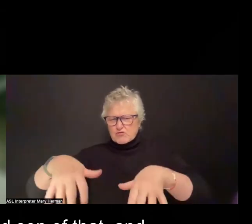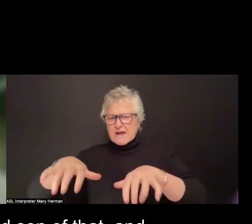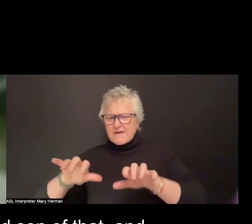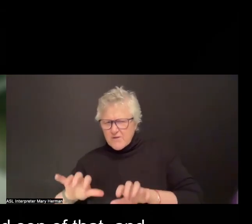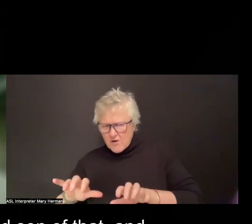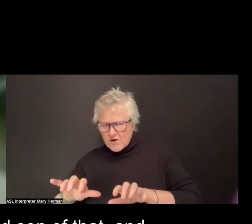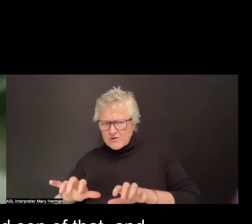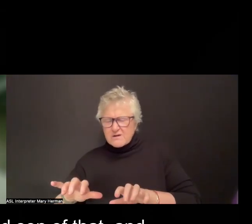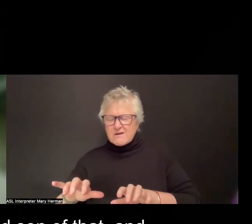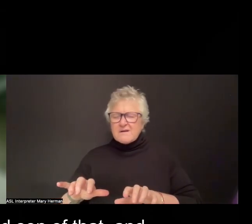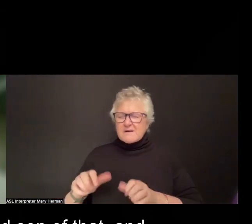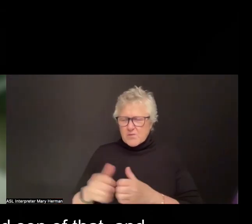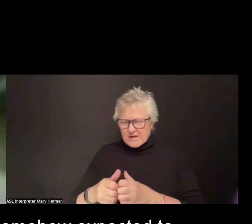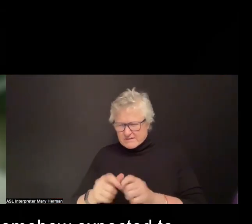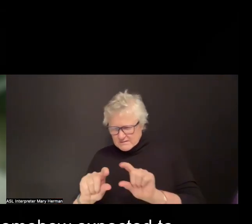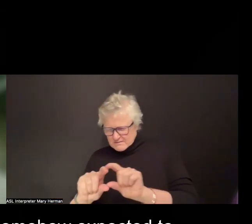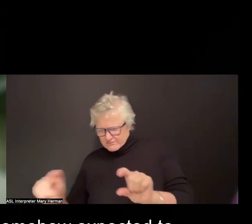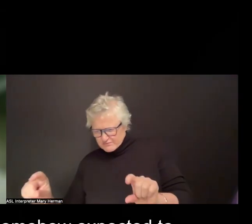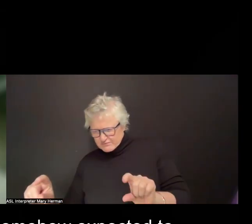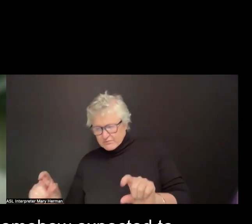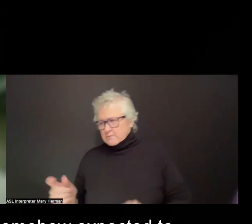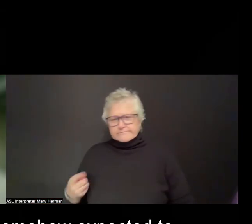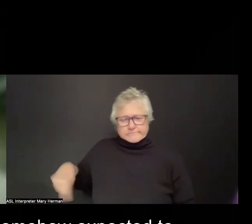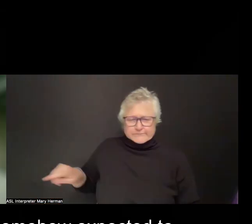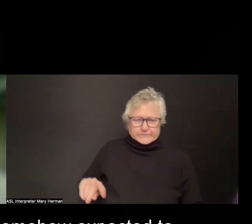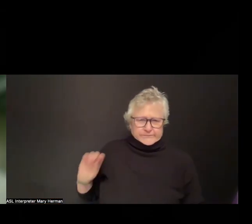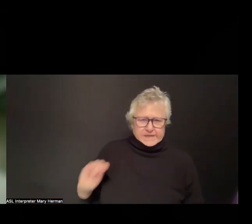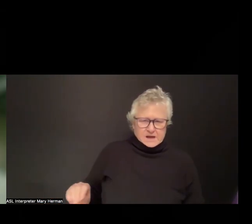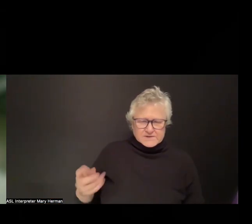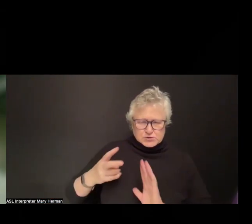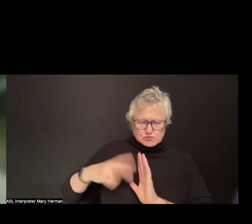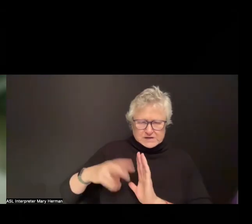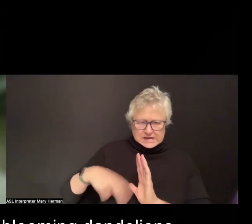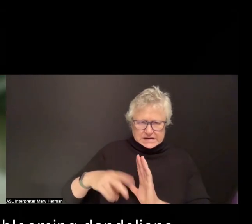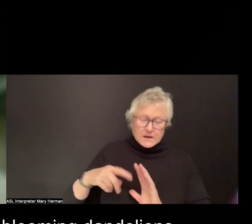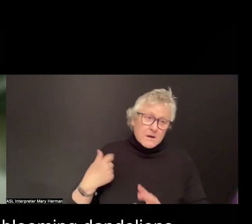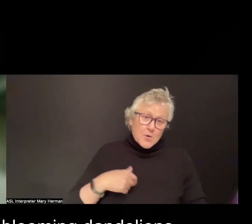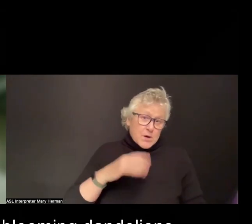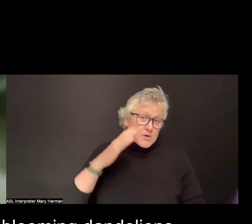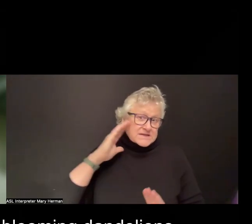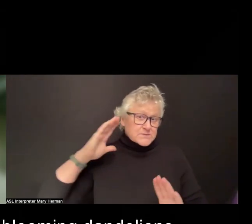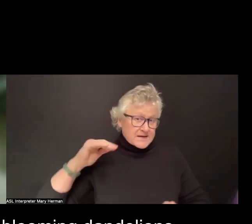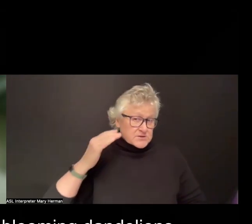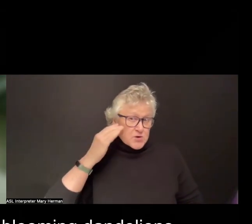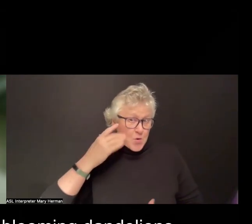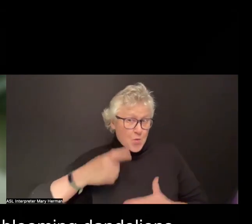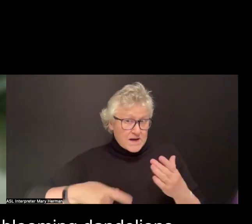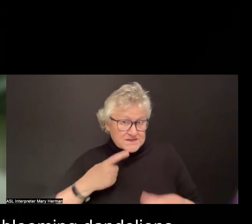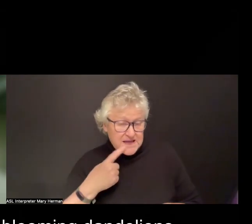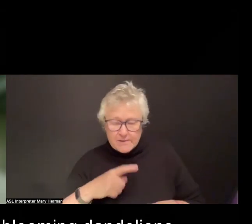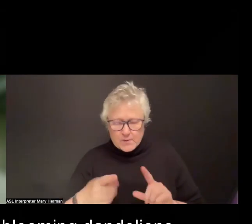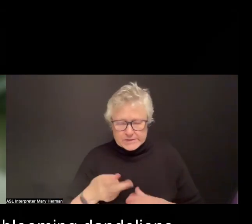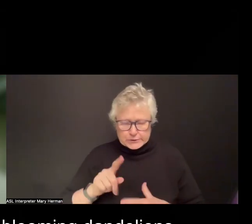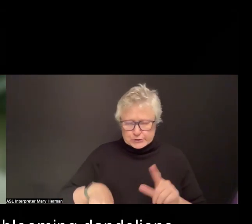that and Bible quotes none of us could read, but which we were all somehow expected to know. Here and there, blooming dandelions and berry